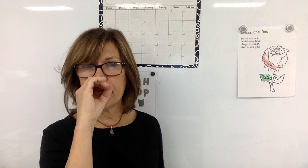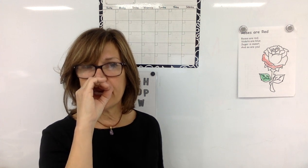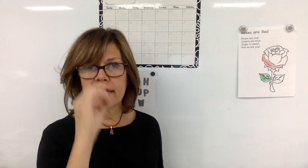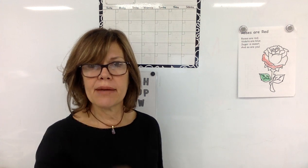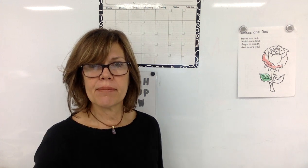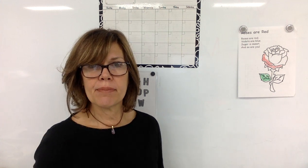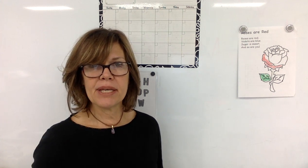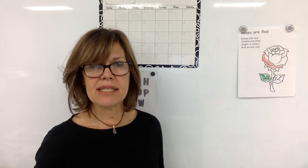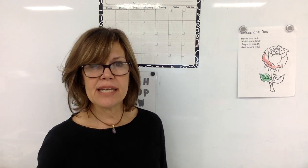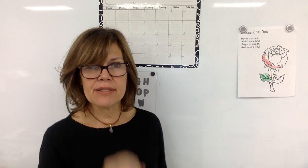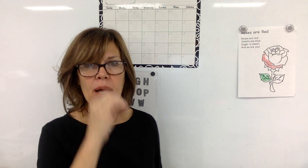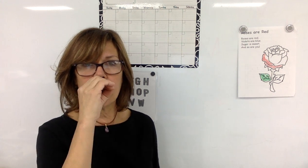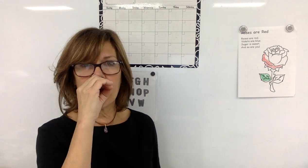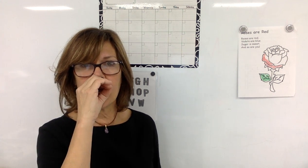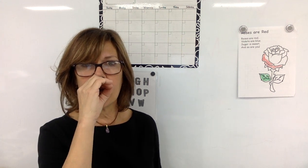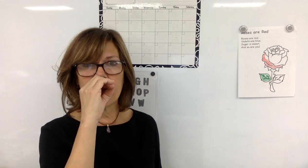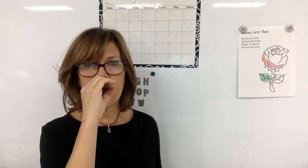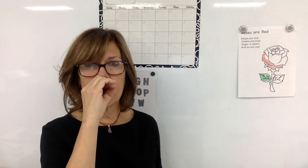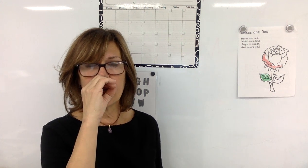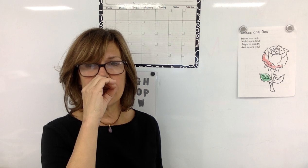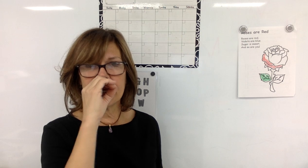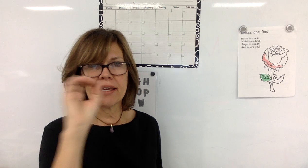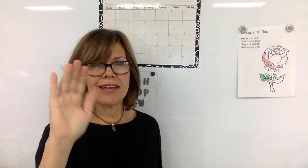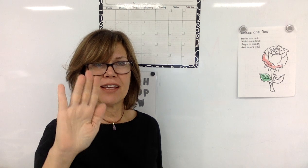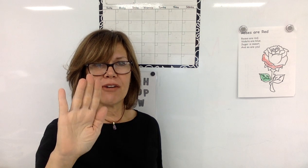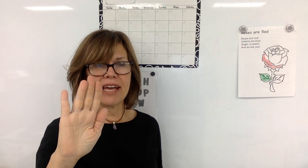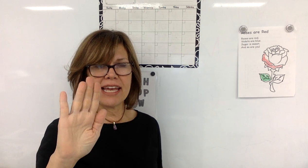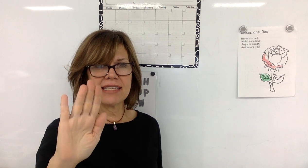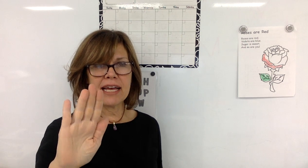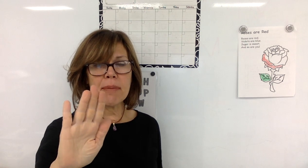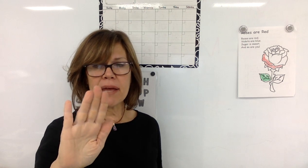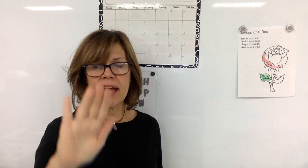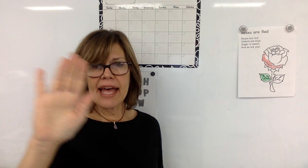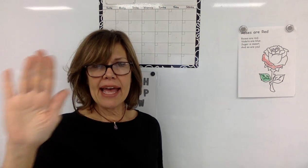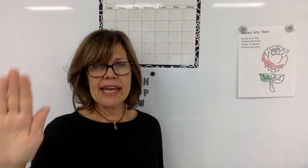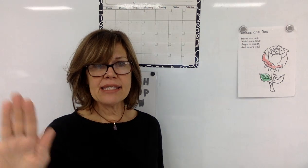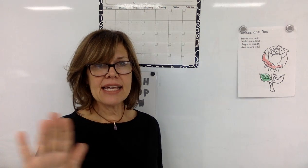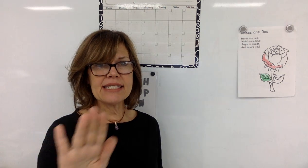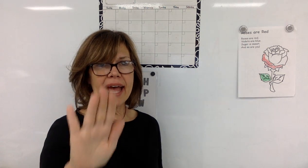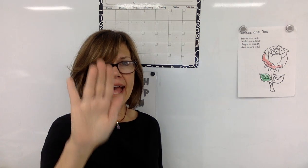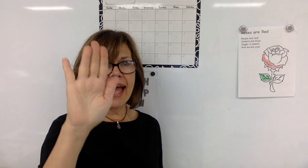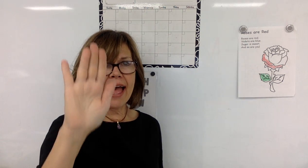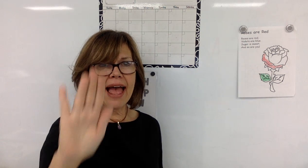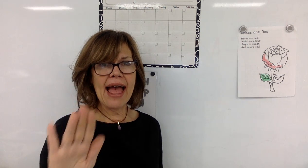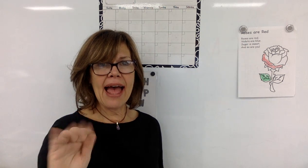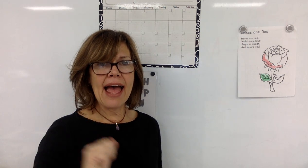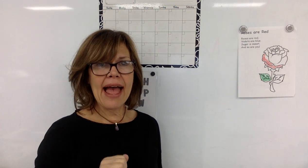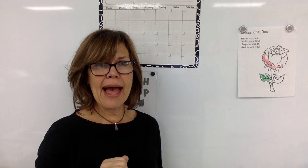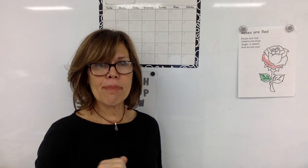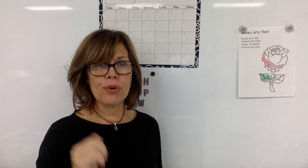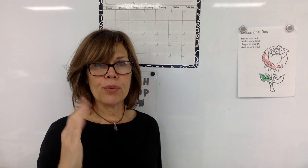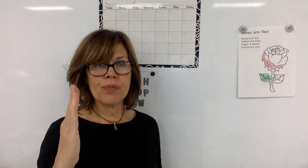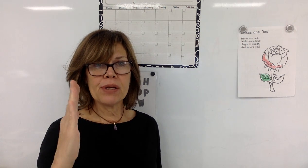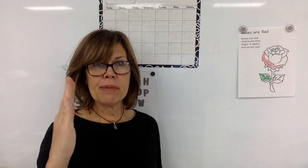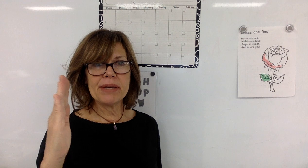pig. He says, pig. All right, hands up. A says, apple. B